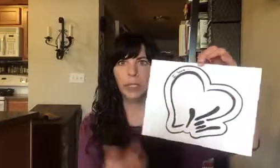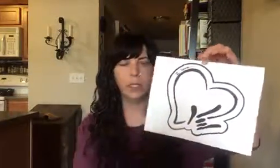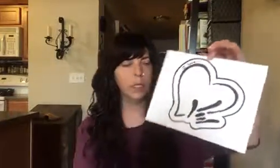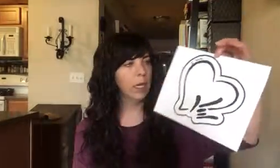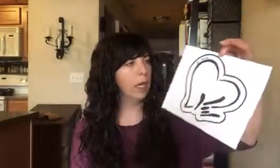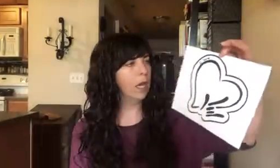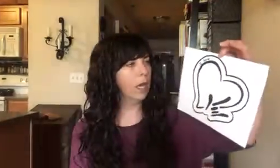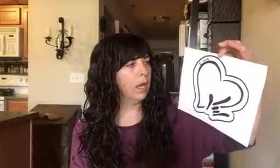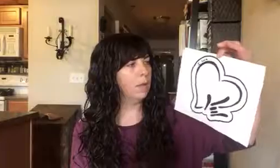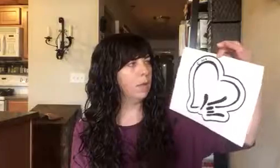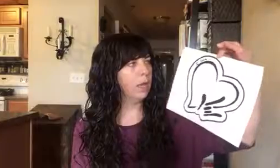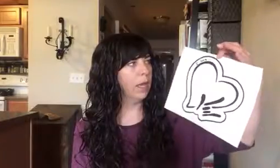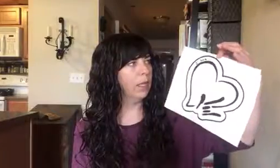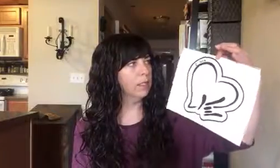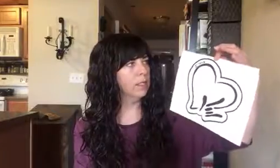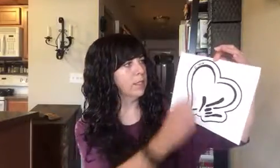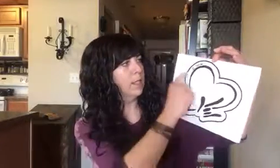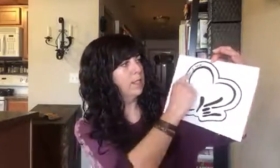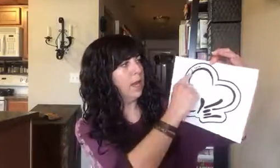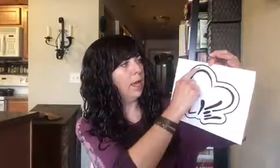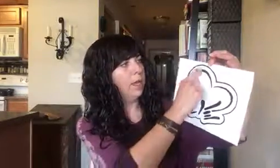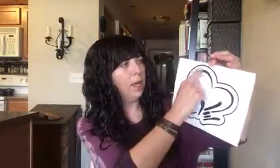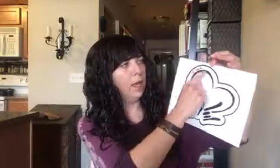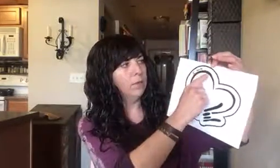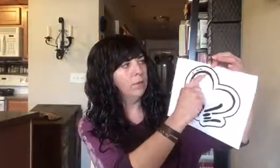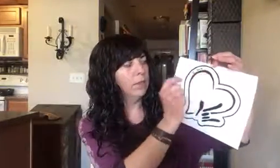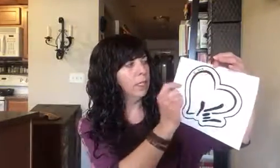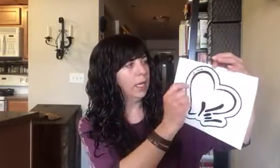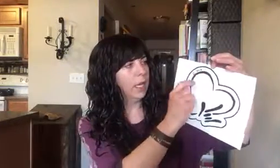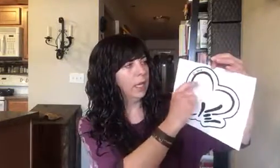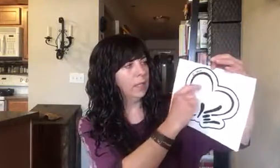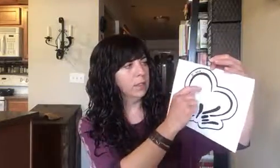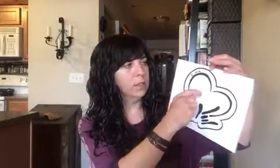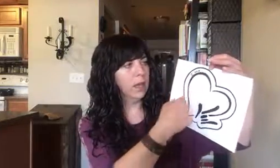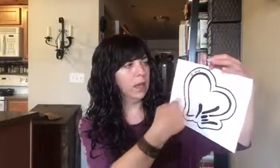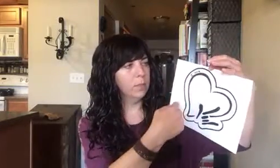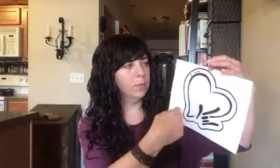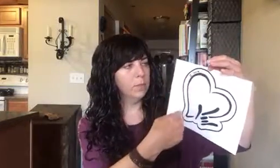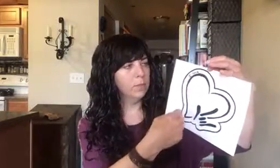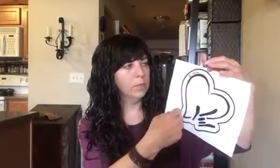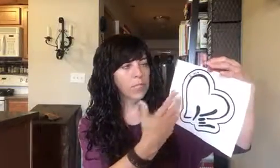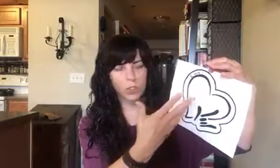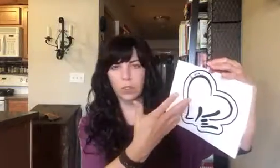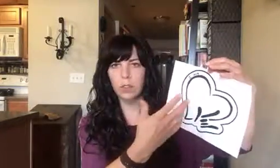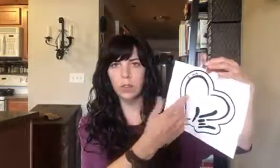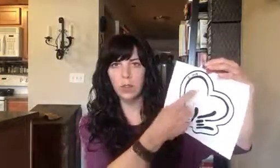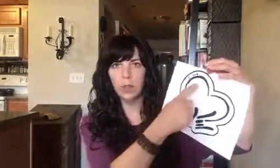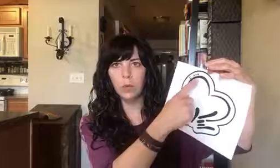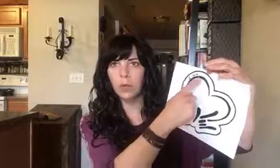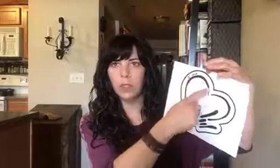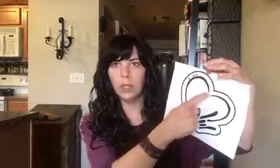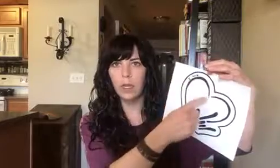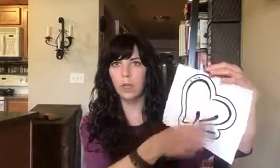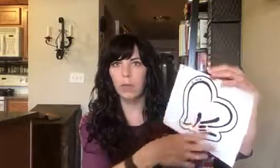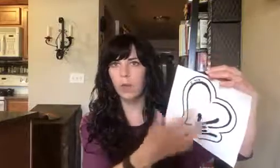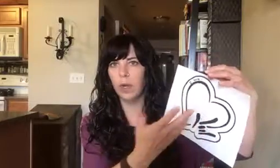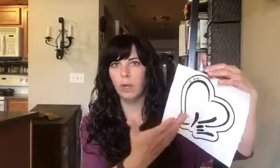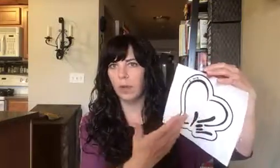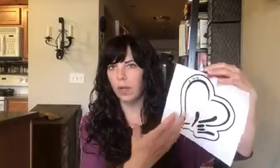template. And it says, I love, and teachers put their words in, whatever